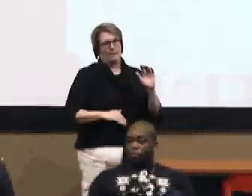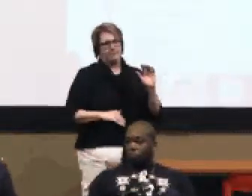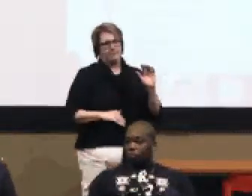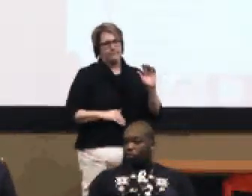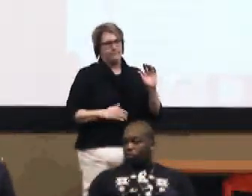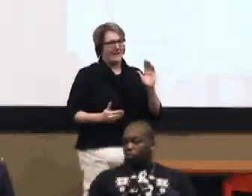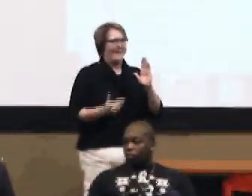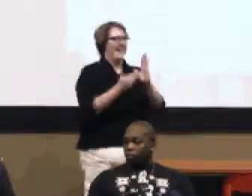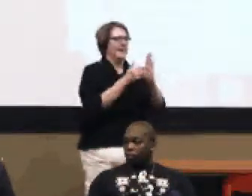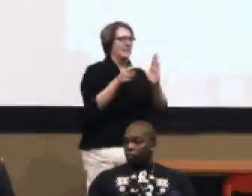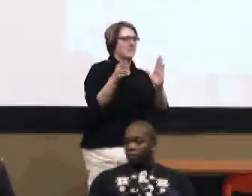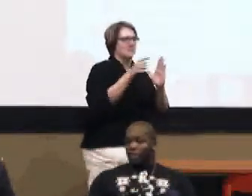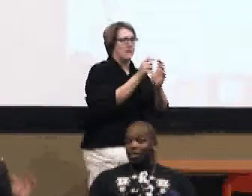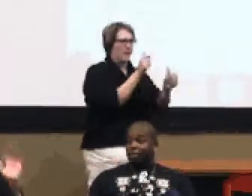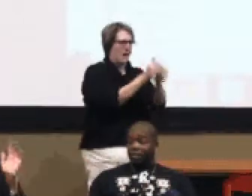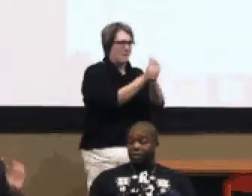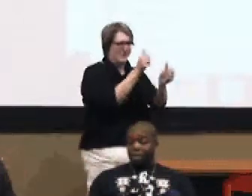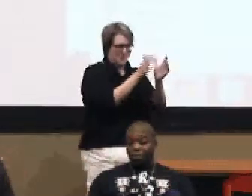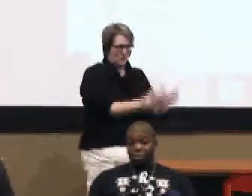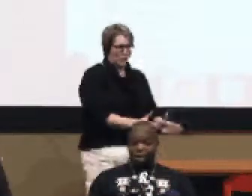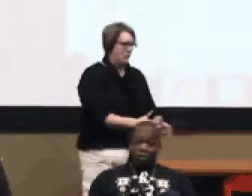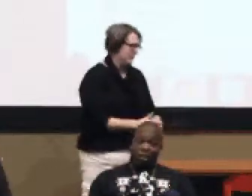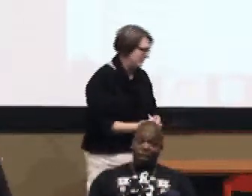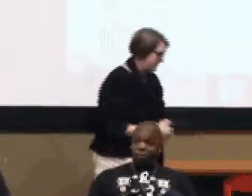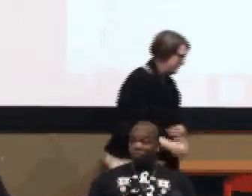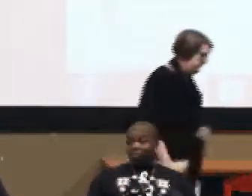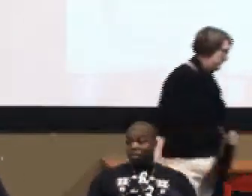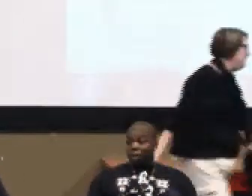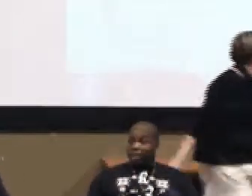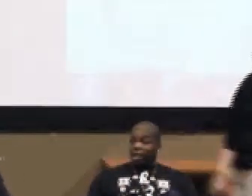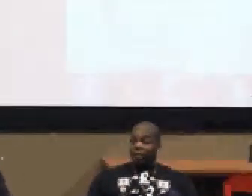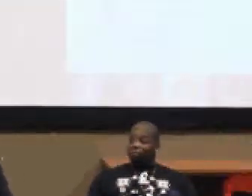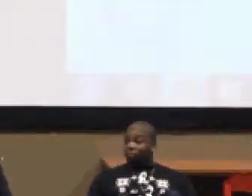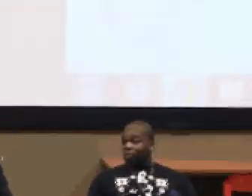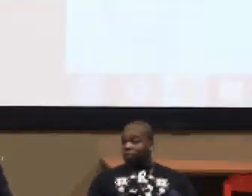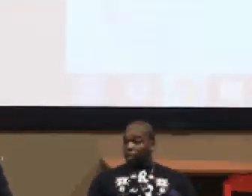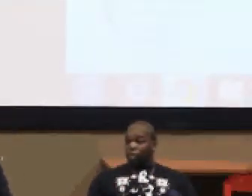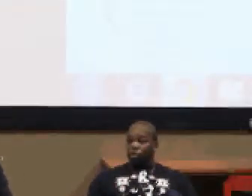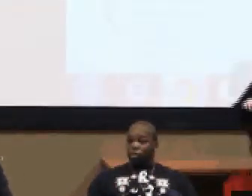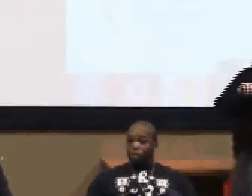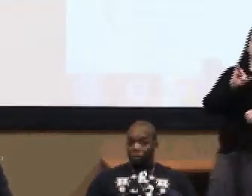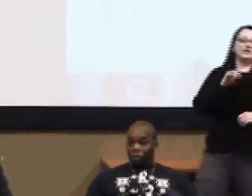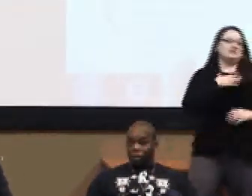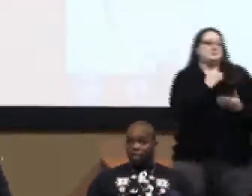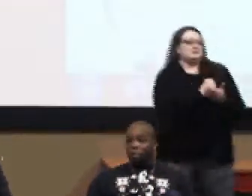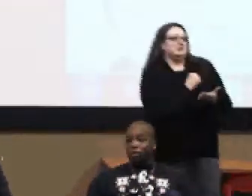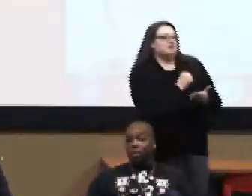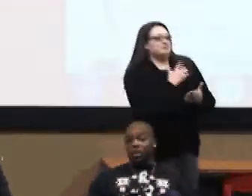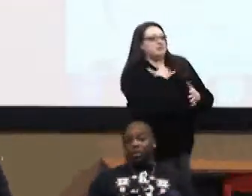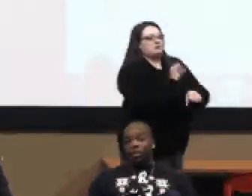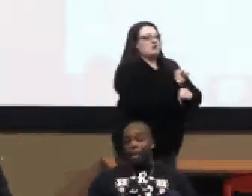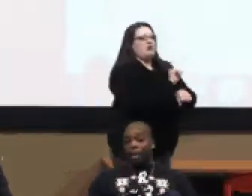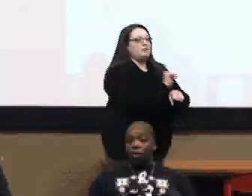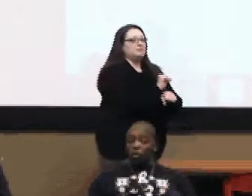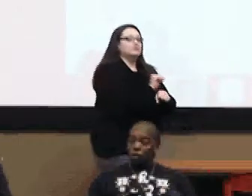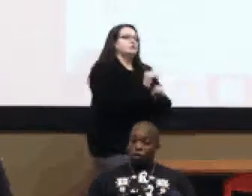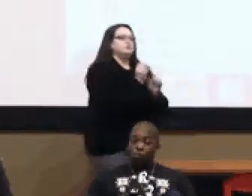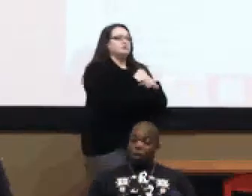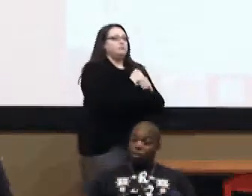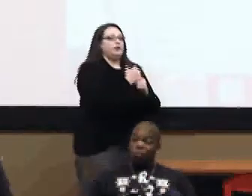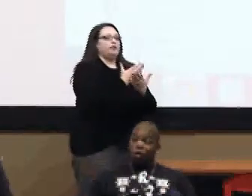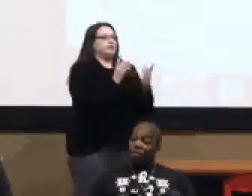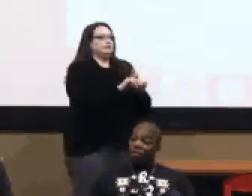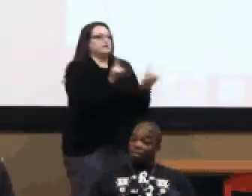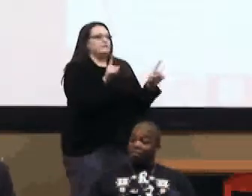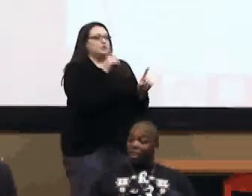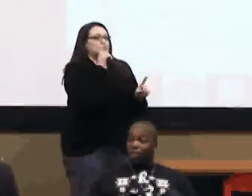you know, against competition. Well, And the same thing, that's where I come in. That's my job. That's right. Is to differentiate those things, decide who